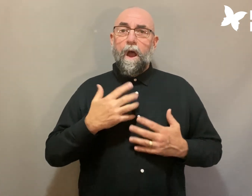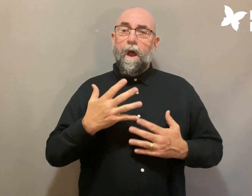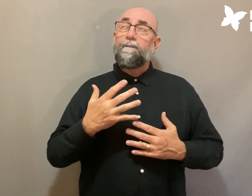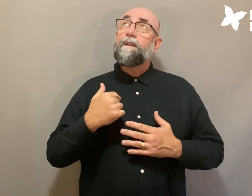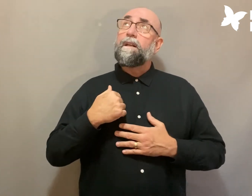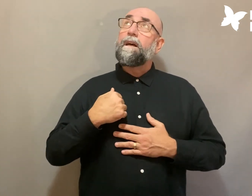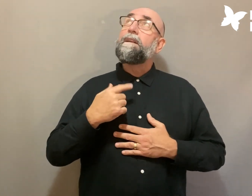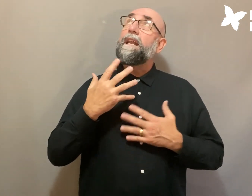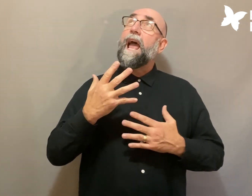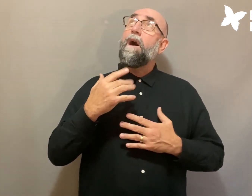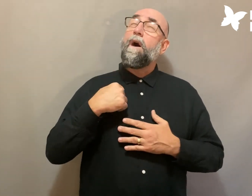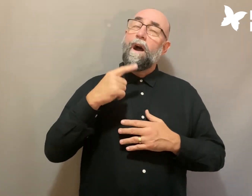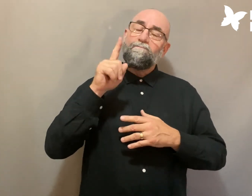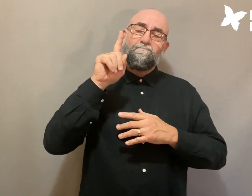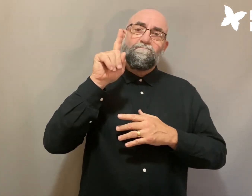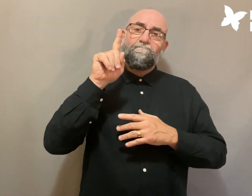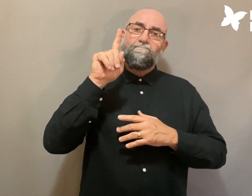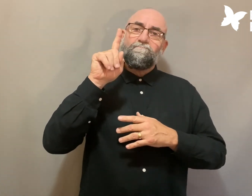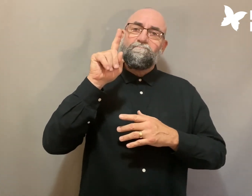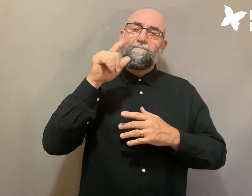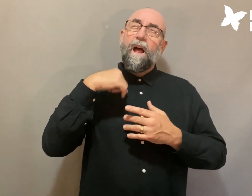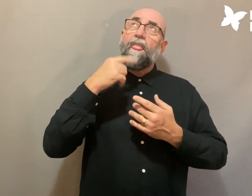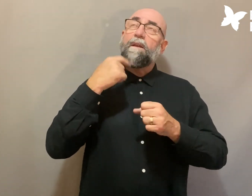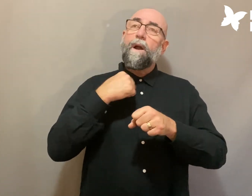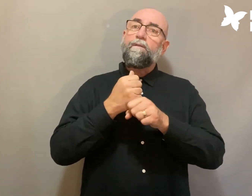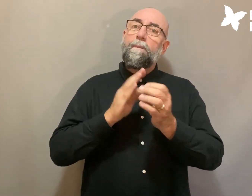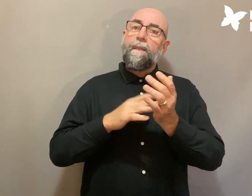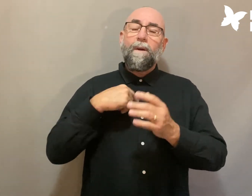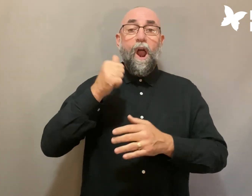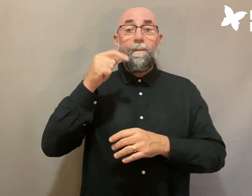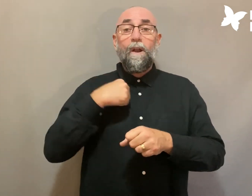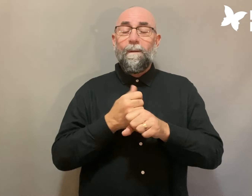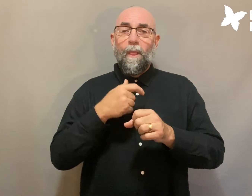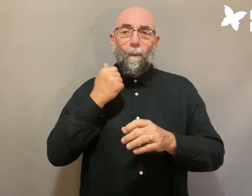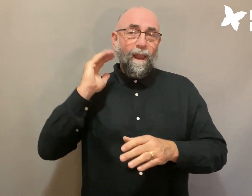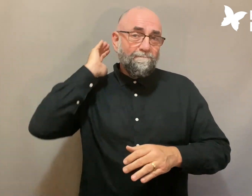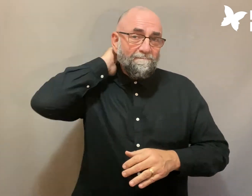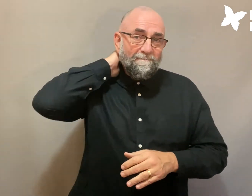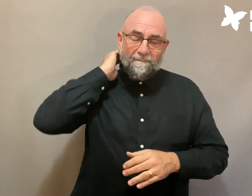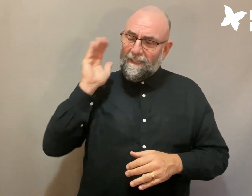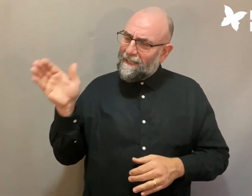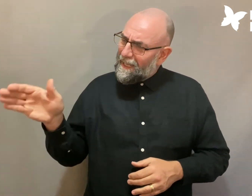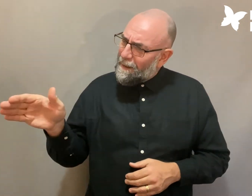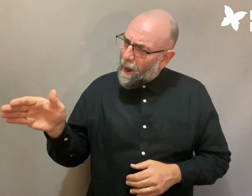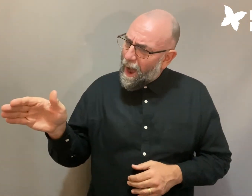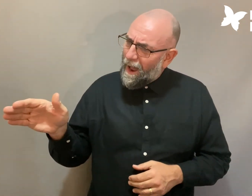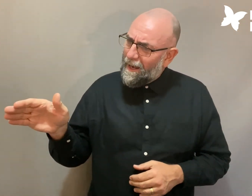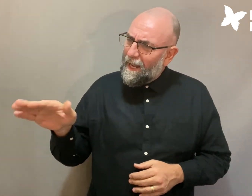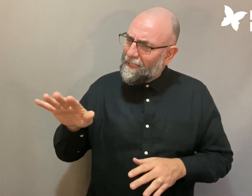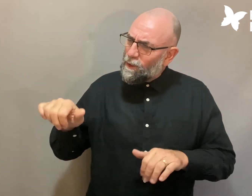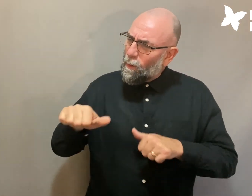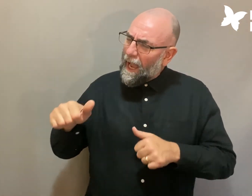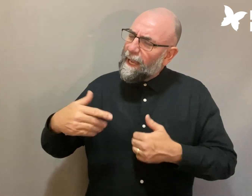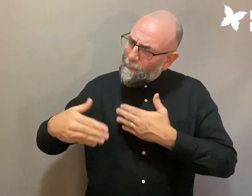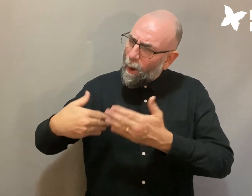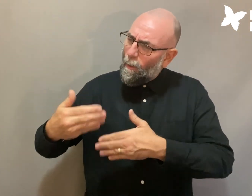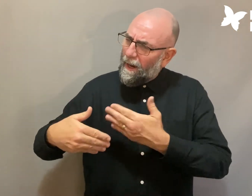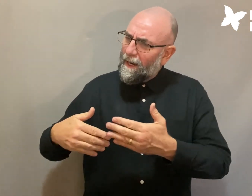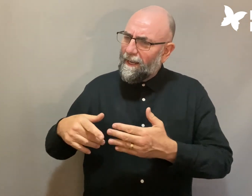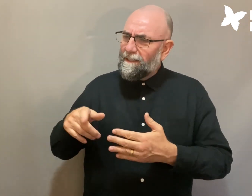is now. And I know she'd have her hand on the back of my neck saying, "Come on, let's just keep going. You've made it this far, let's go."